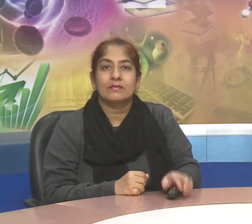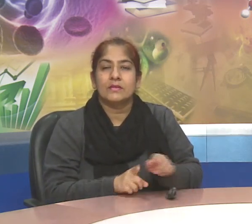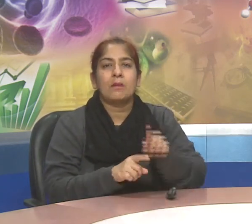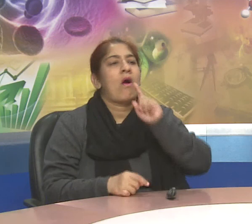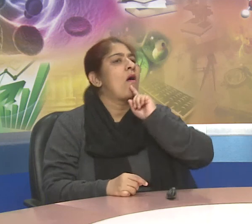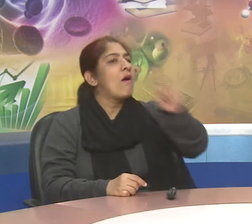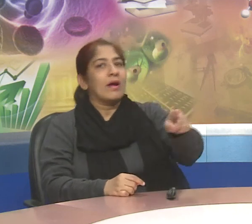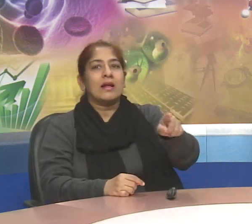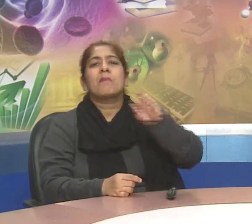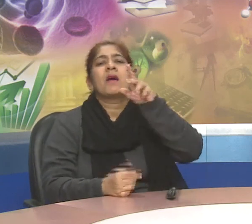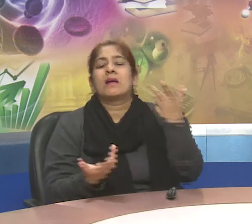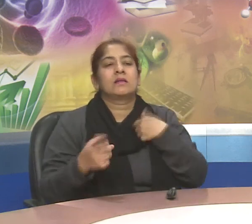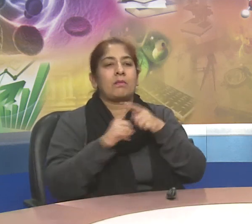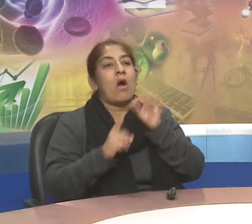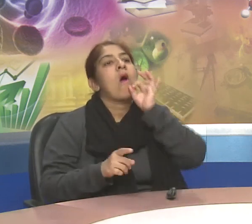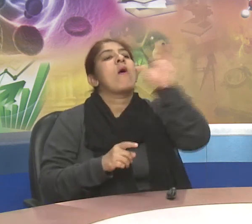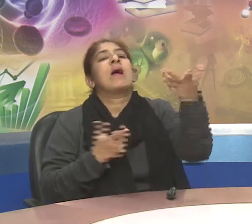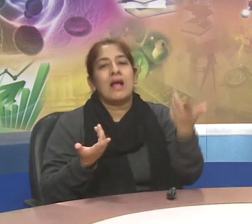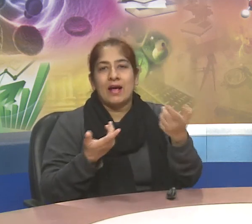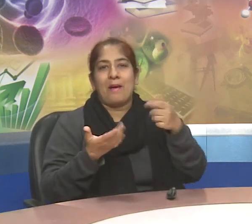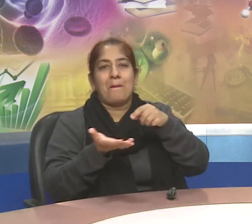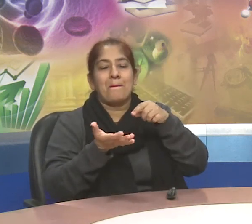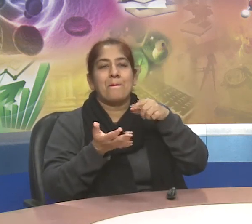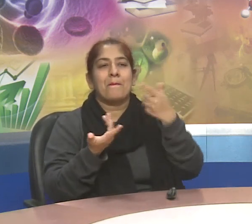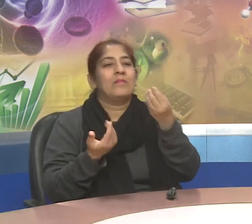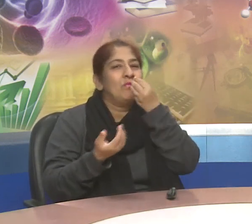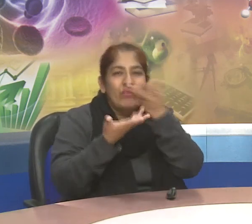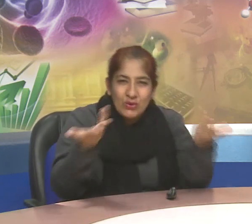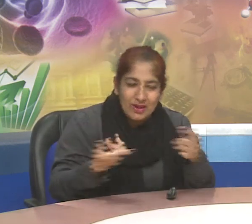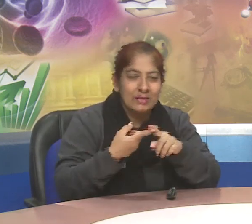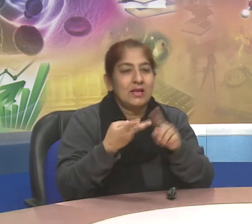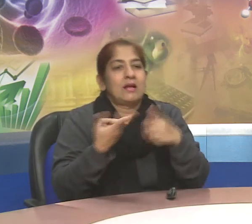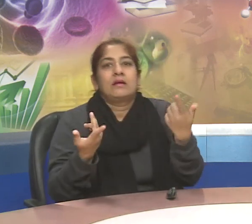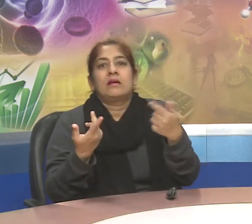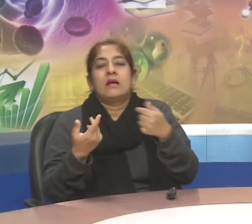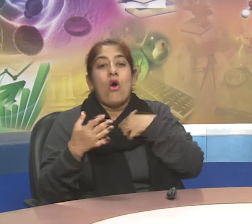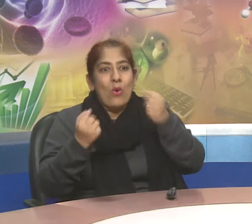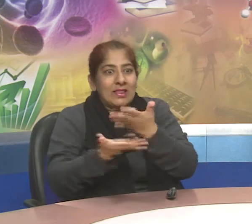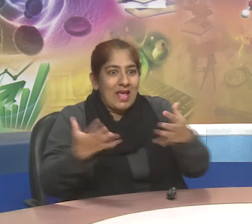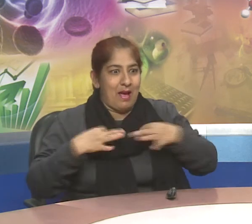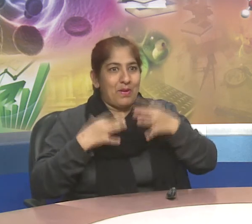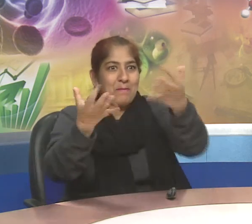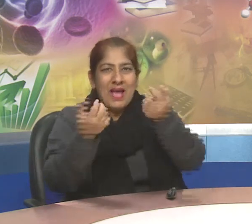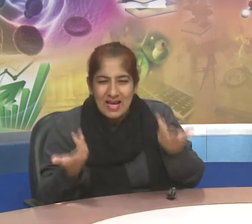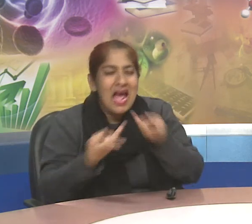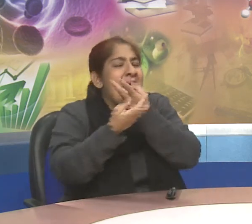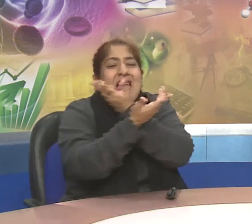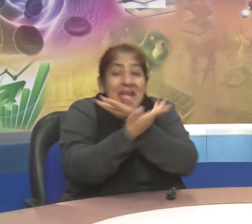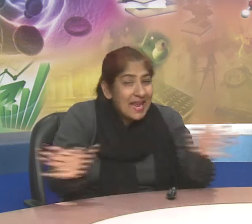Order. order for food, order